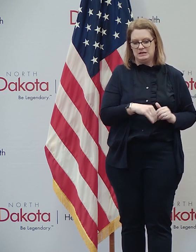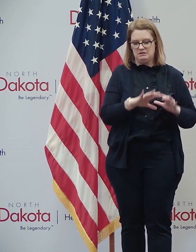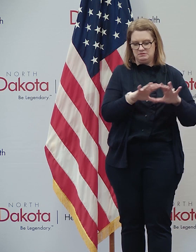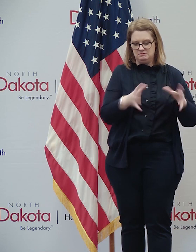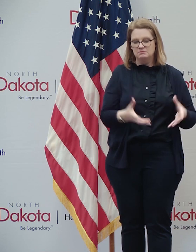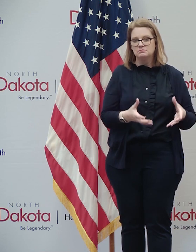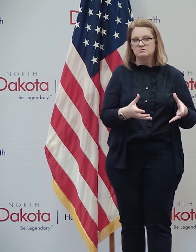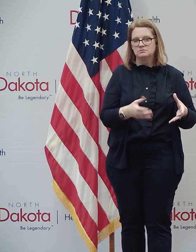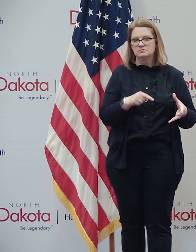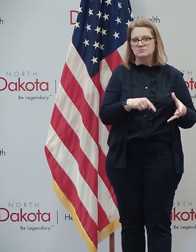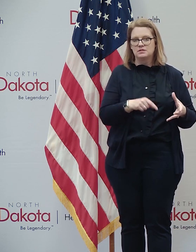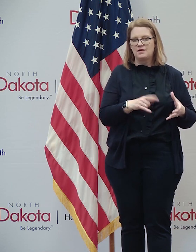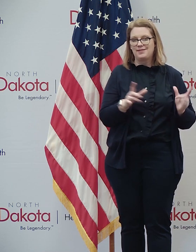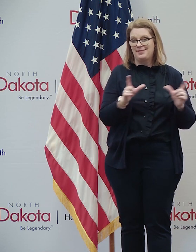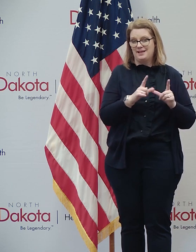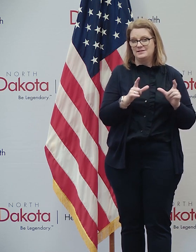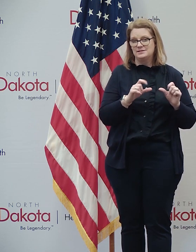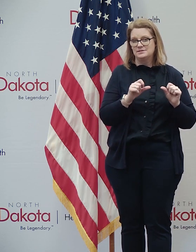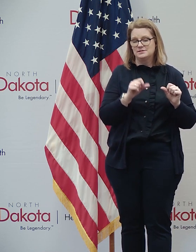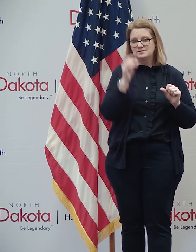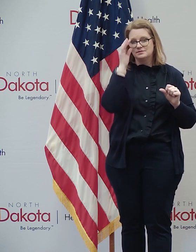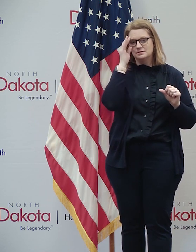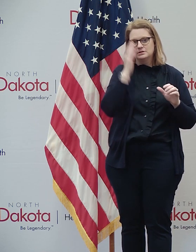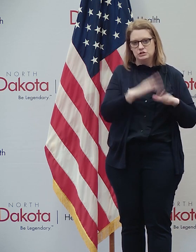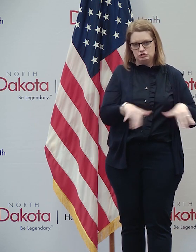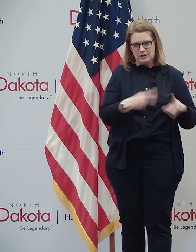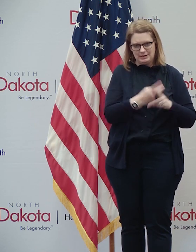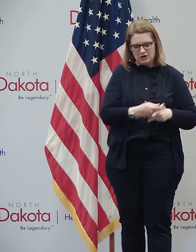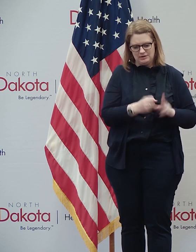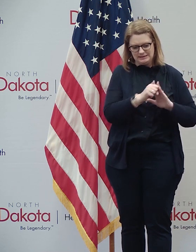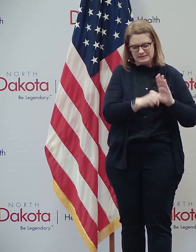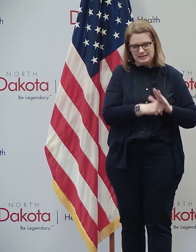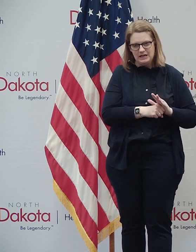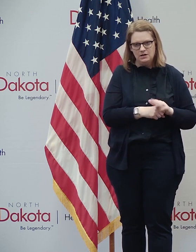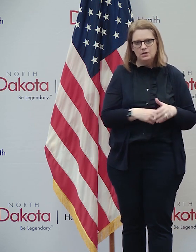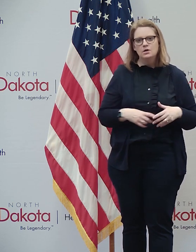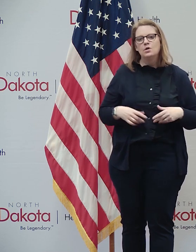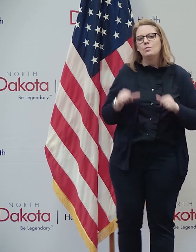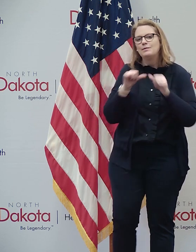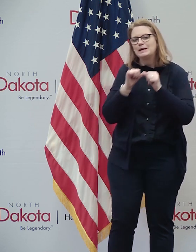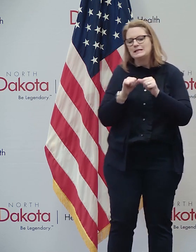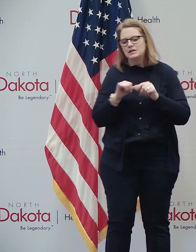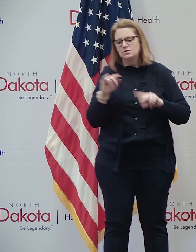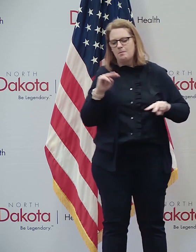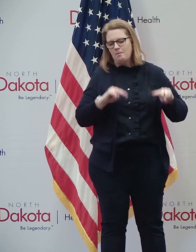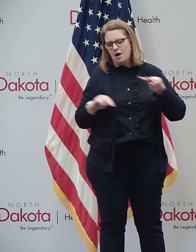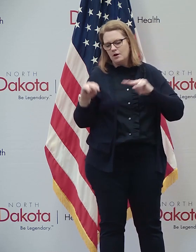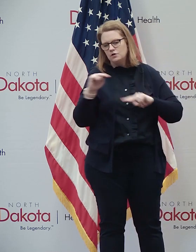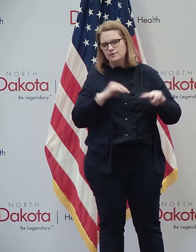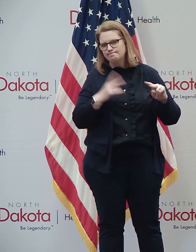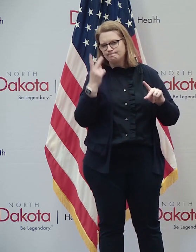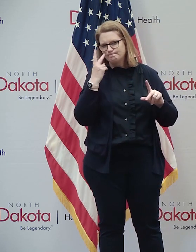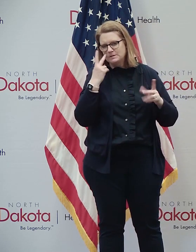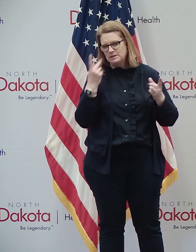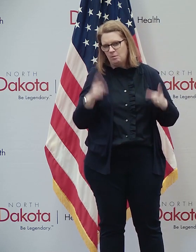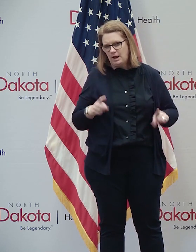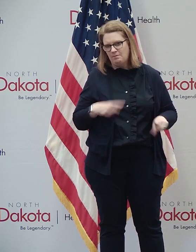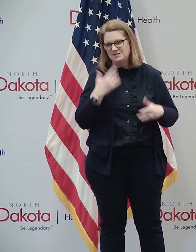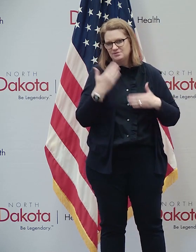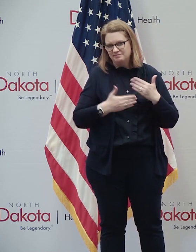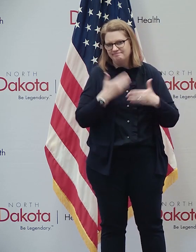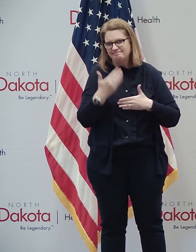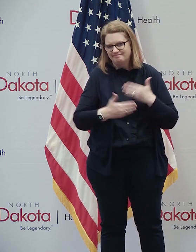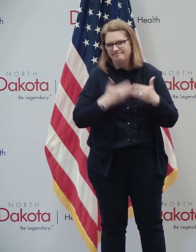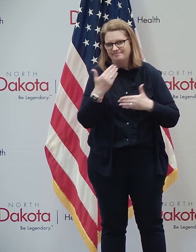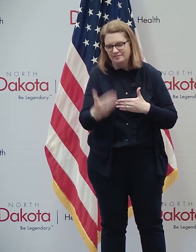child care capacity in the state. And so we're going to continue monitoring child care needs and capacity as we move through this. And